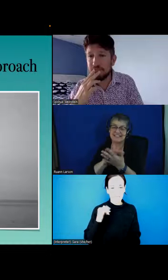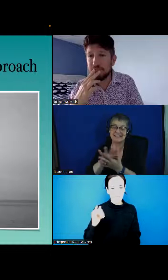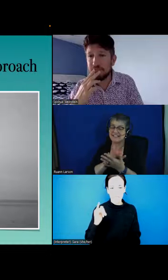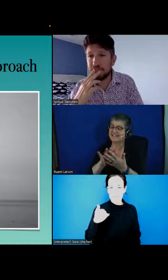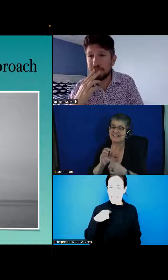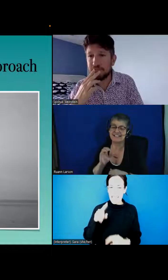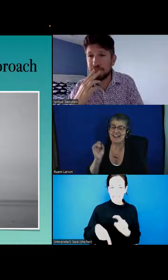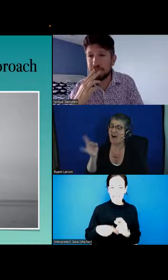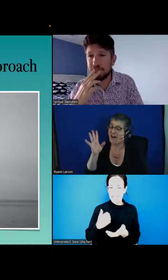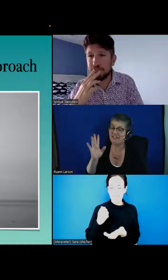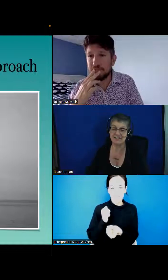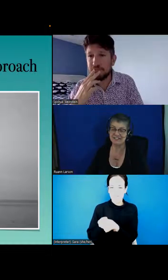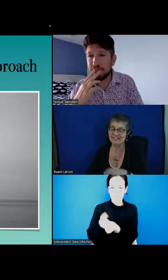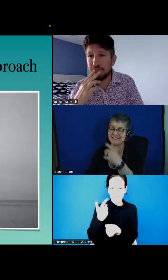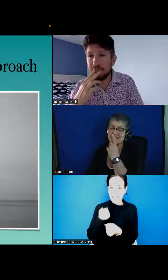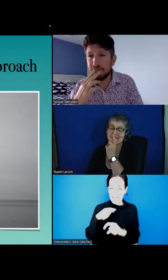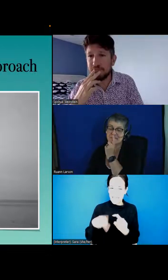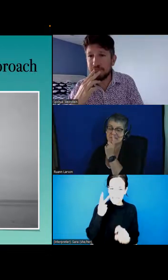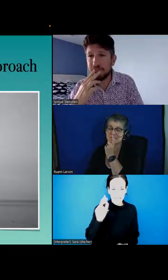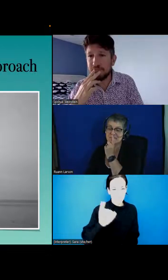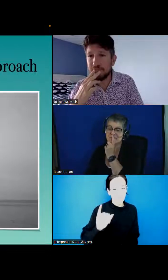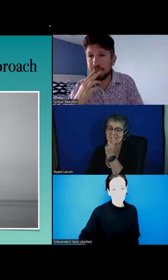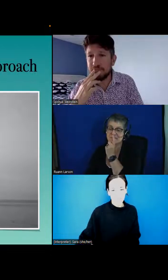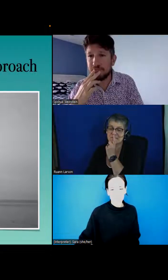just awful.